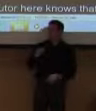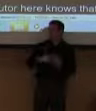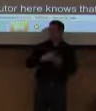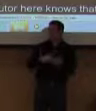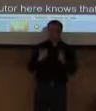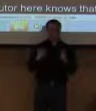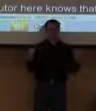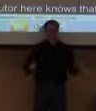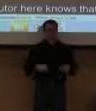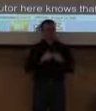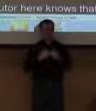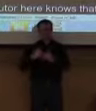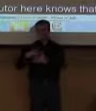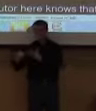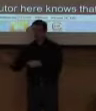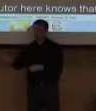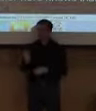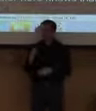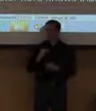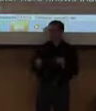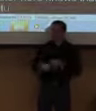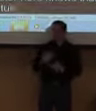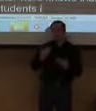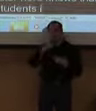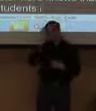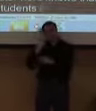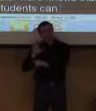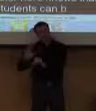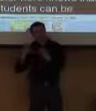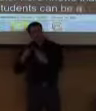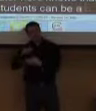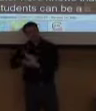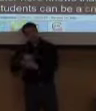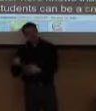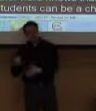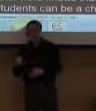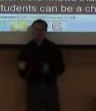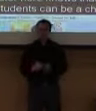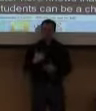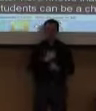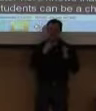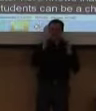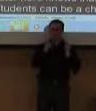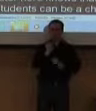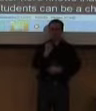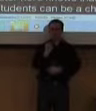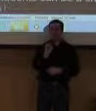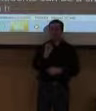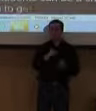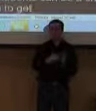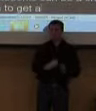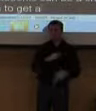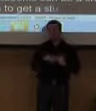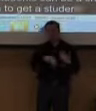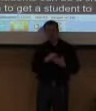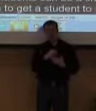be a real challenge to get students to come to our office either because of their class schedule. Again, we're tutoring STEM students here, all